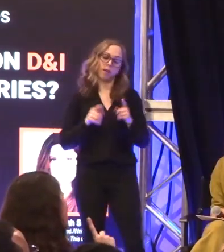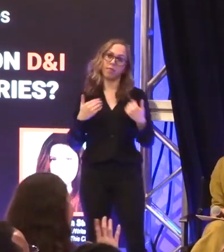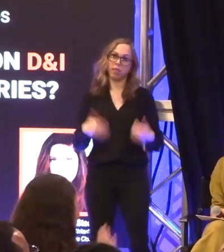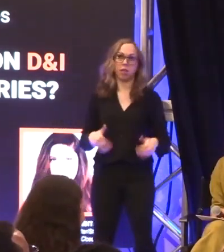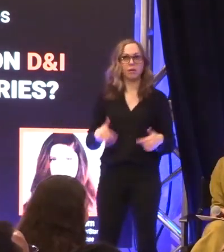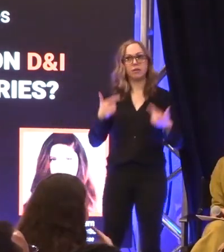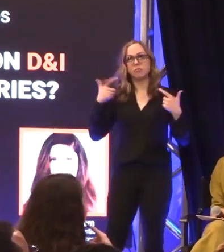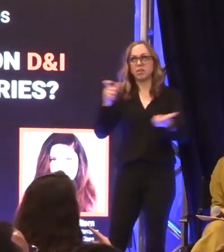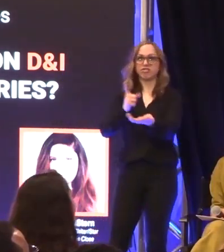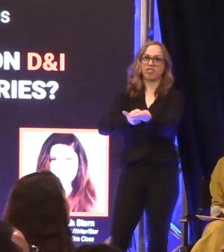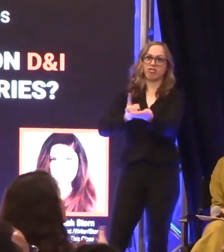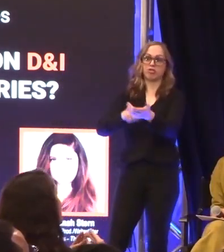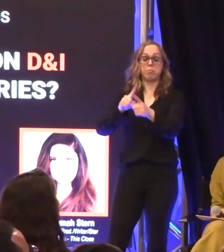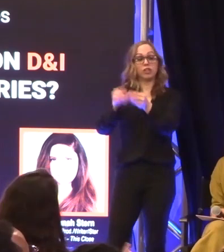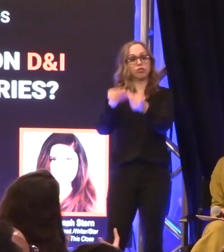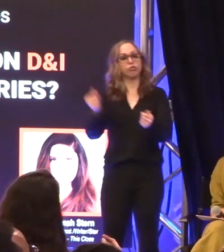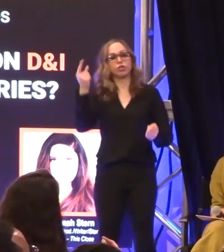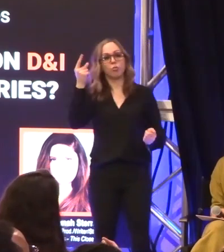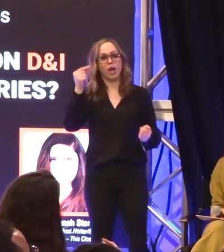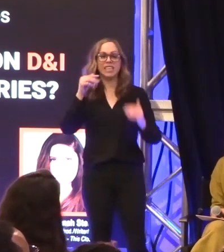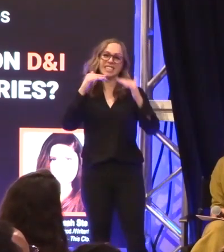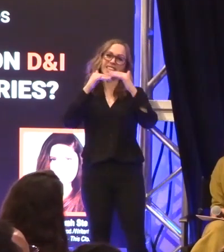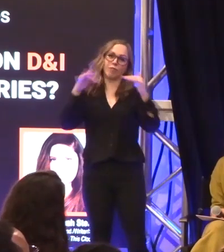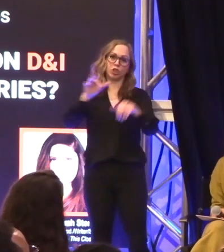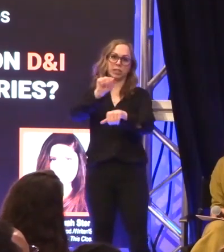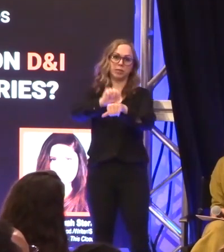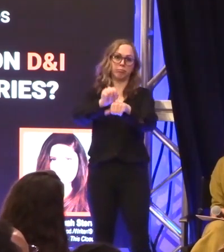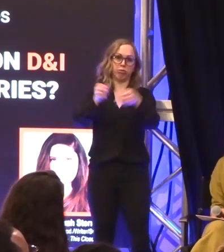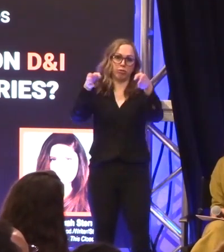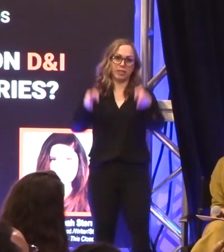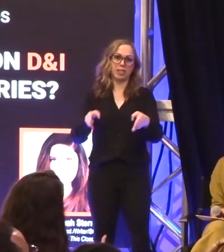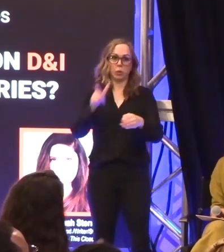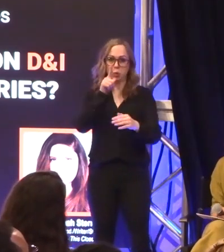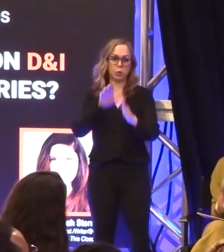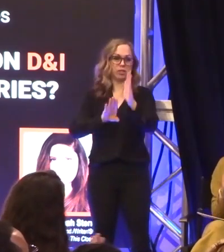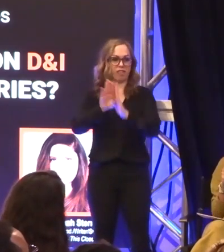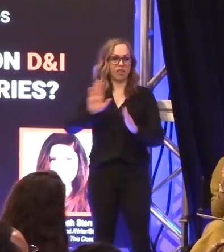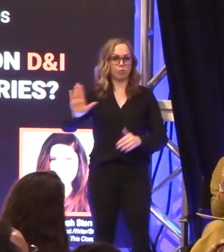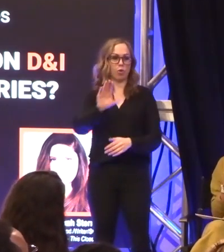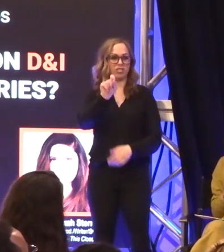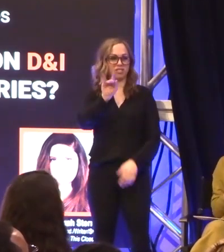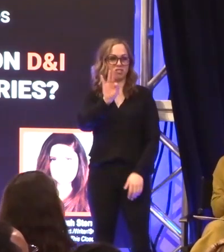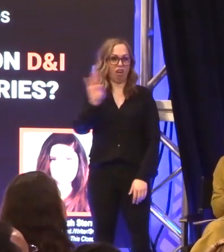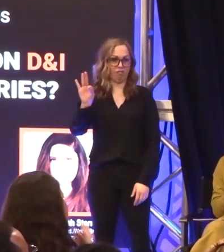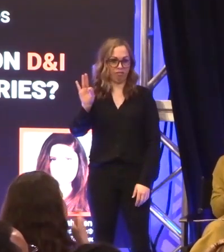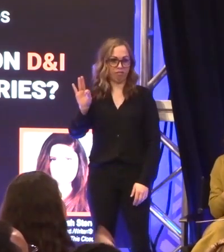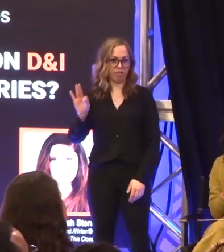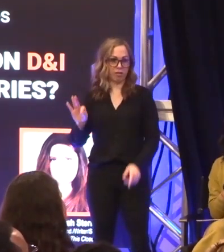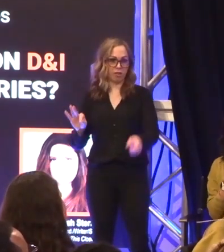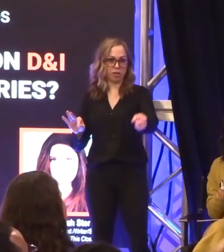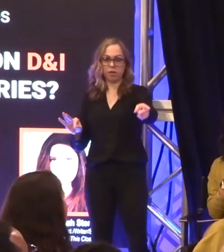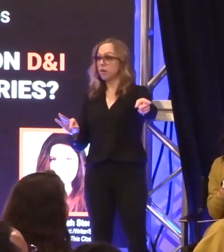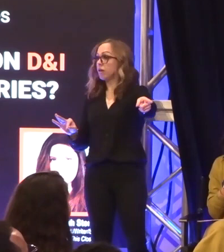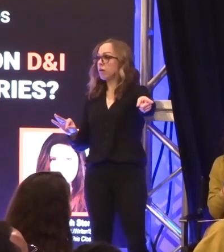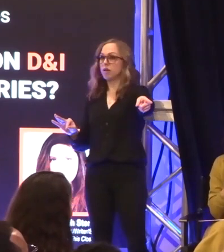that, again, the solution is have a diverse team building your stuff. Yeah. Thank